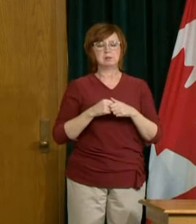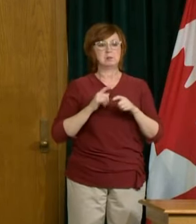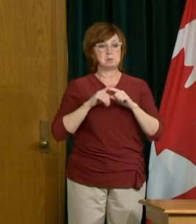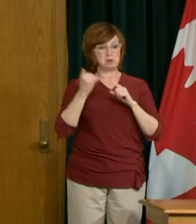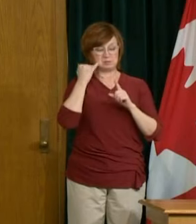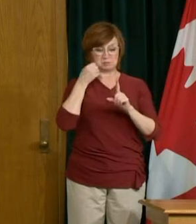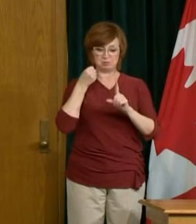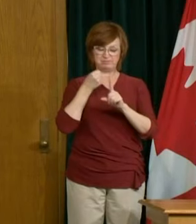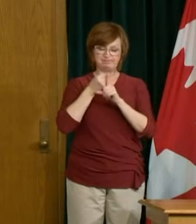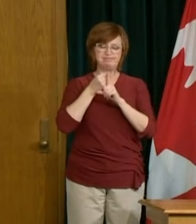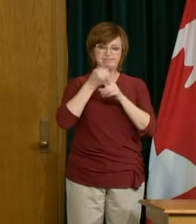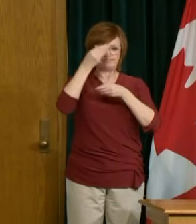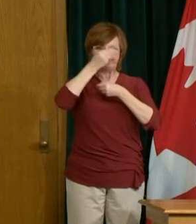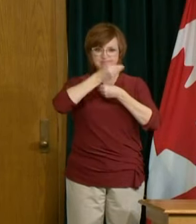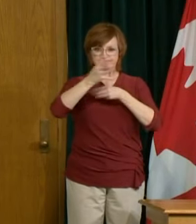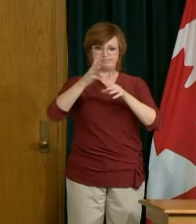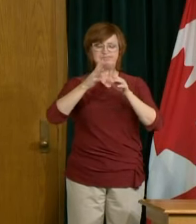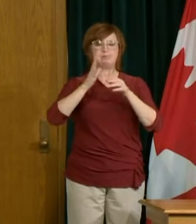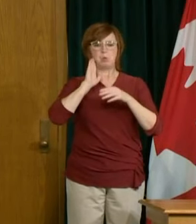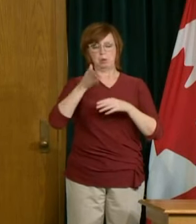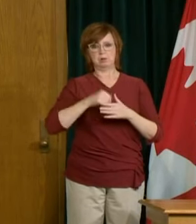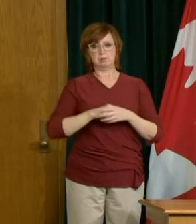also those businesses who may have to just